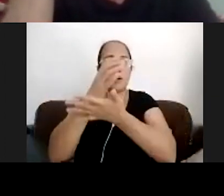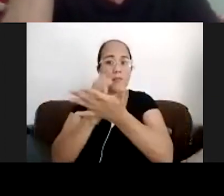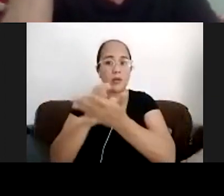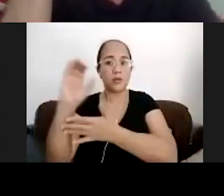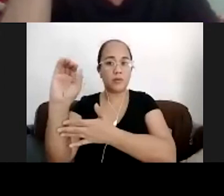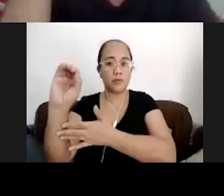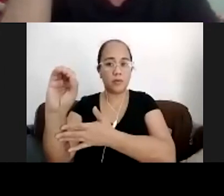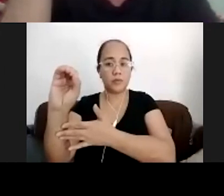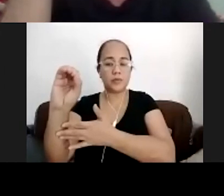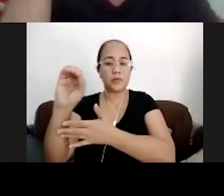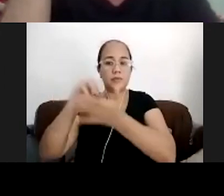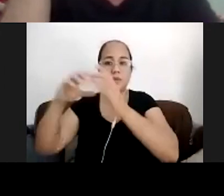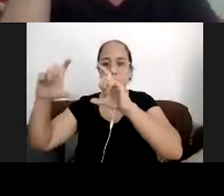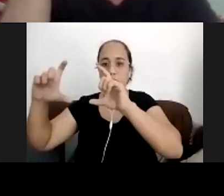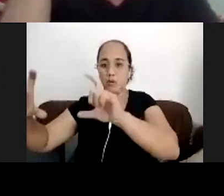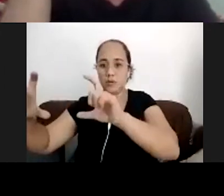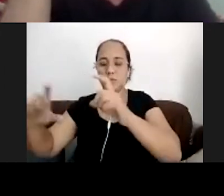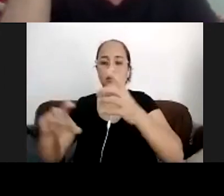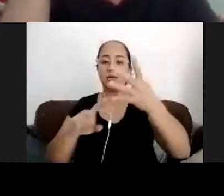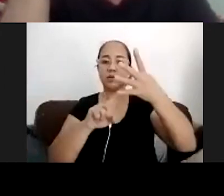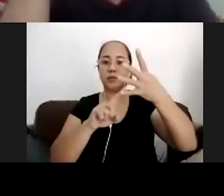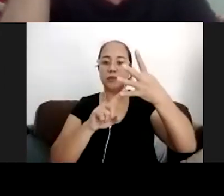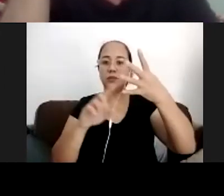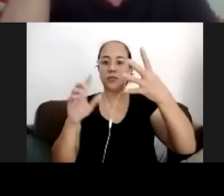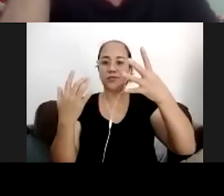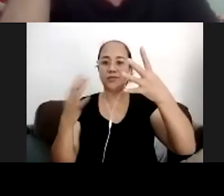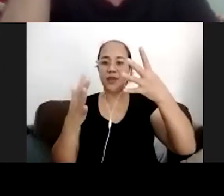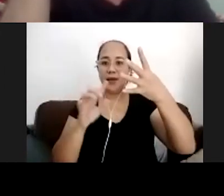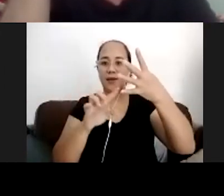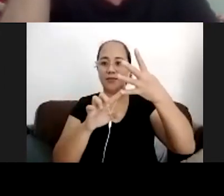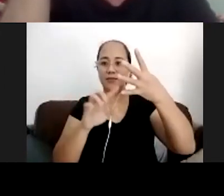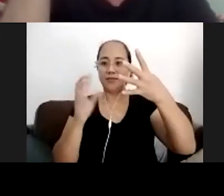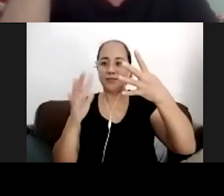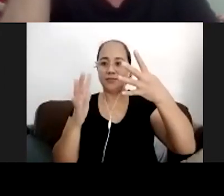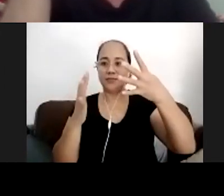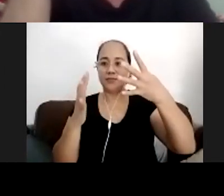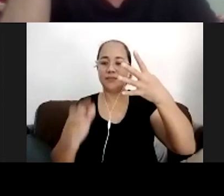main clause. D, none of the above.